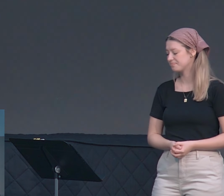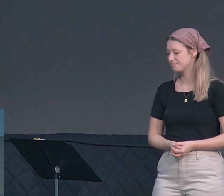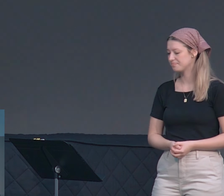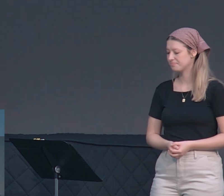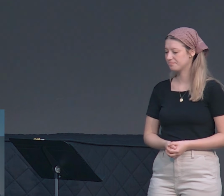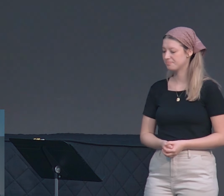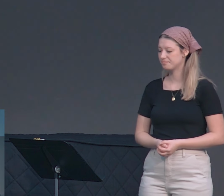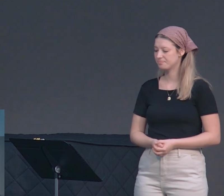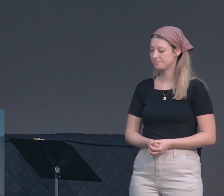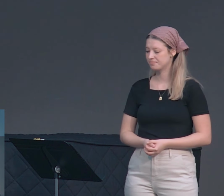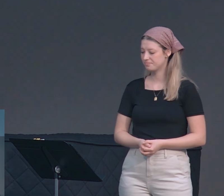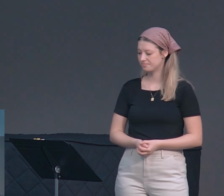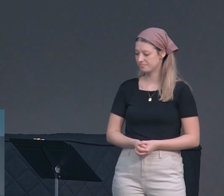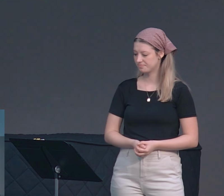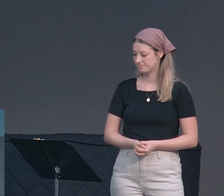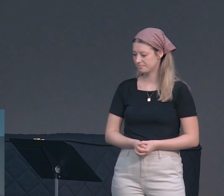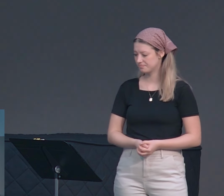By faith this mountain.